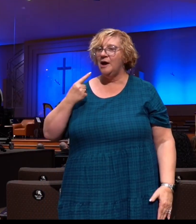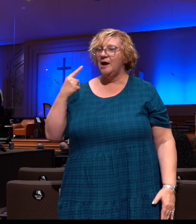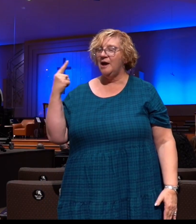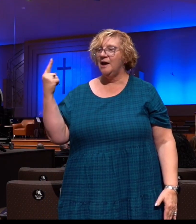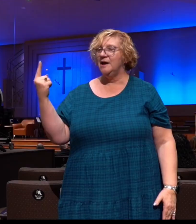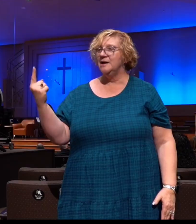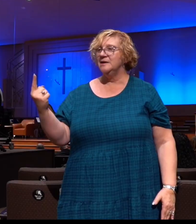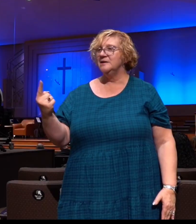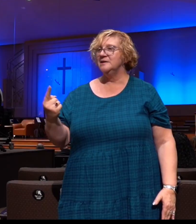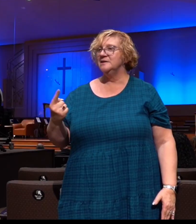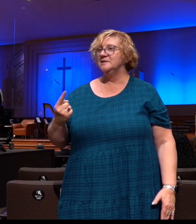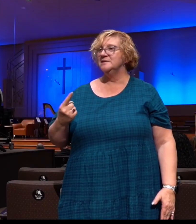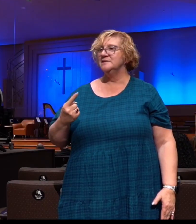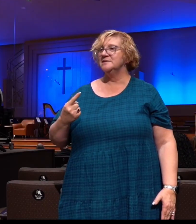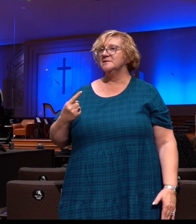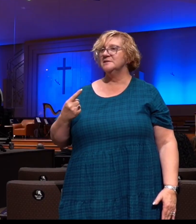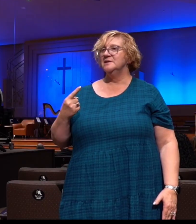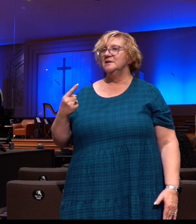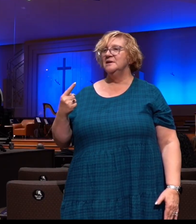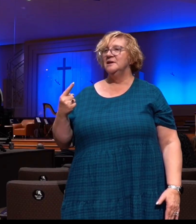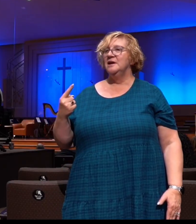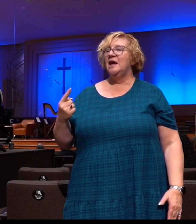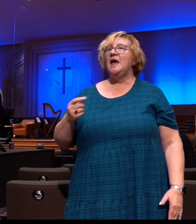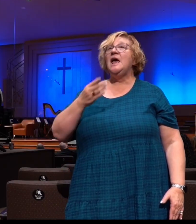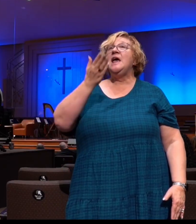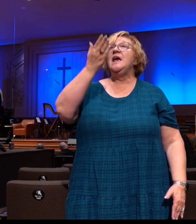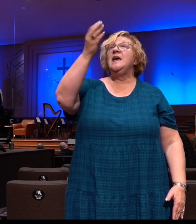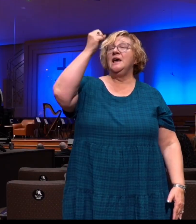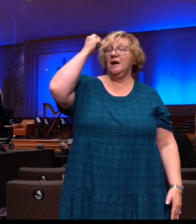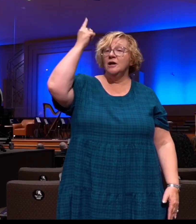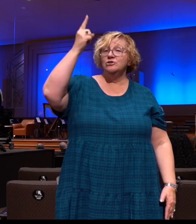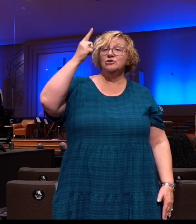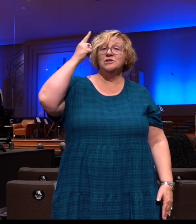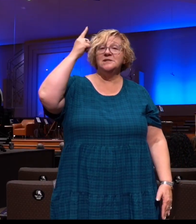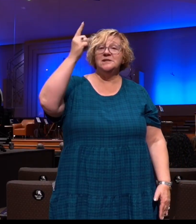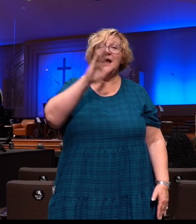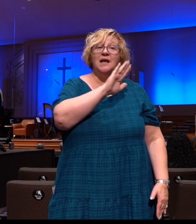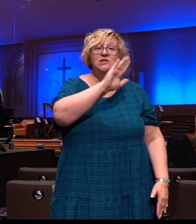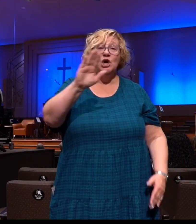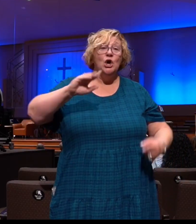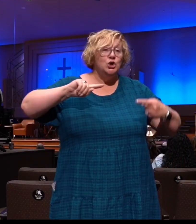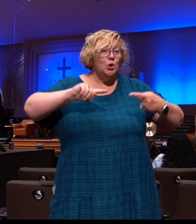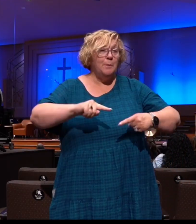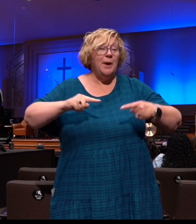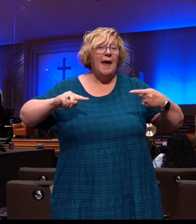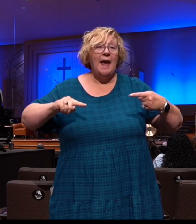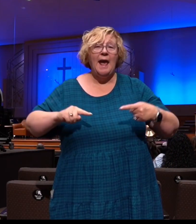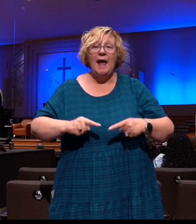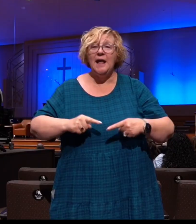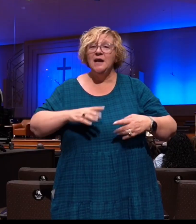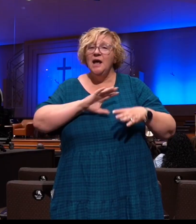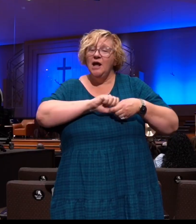day. He is no stranger to your hurt, your